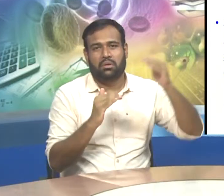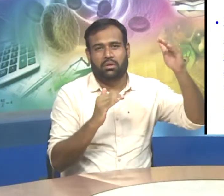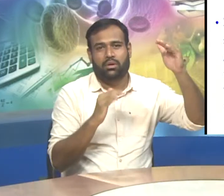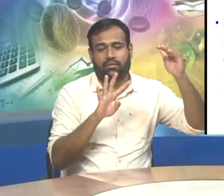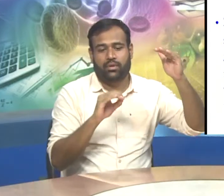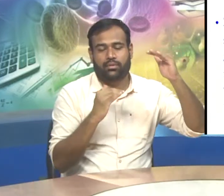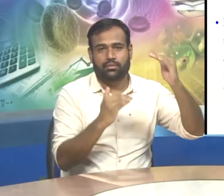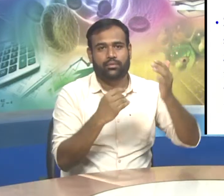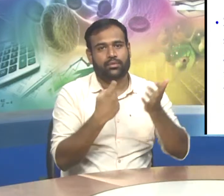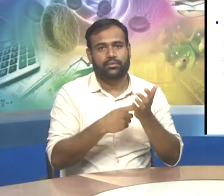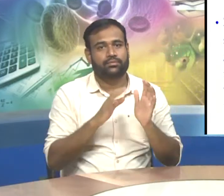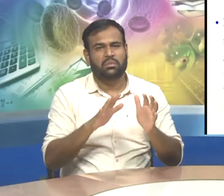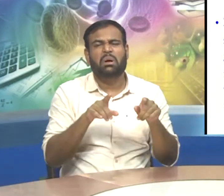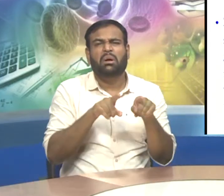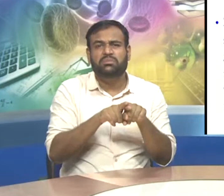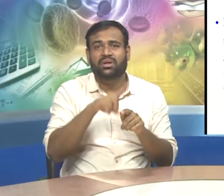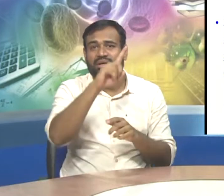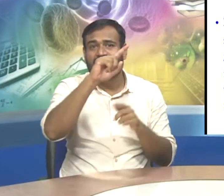had 36 members.